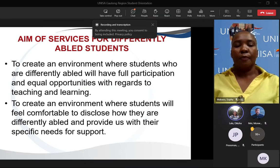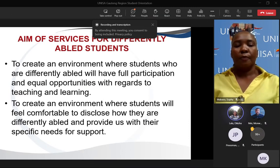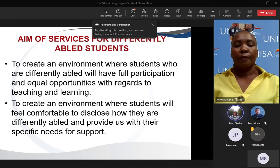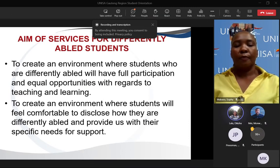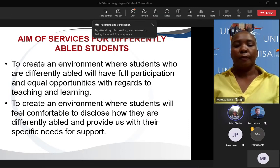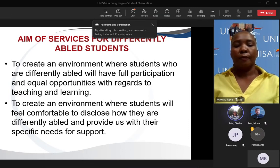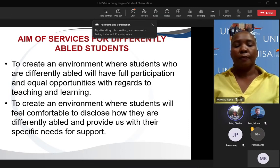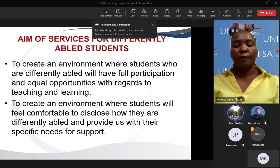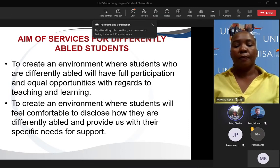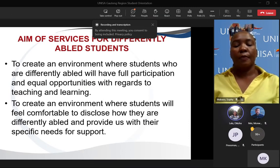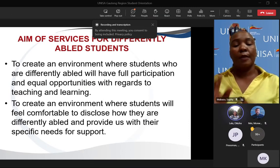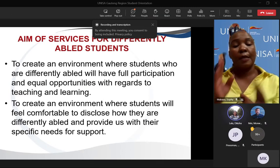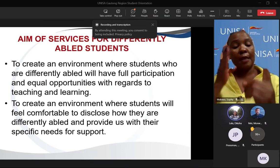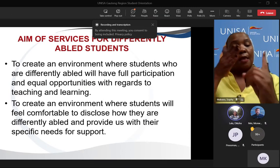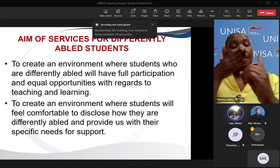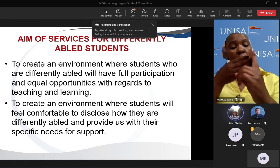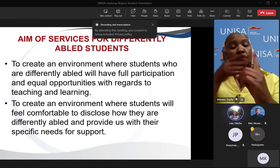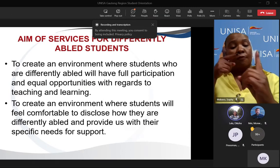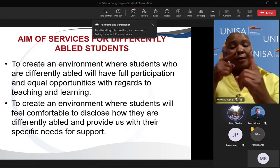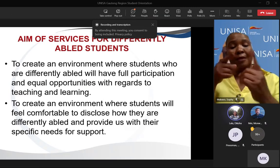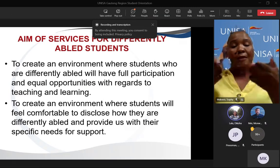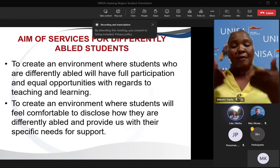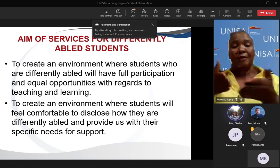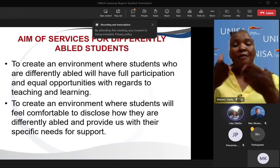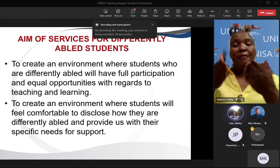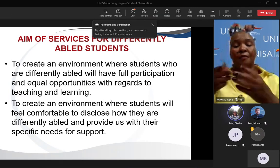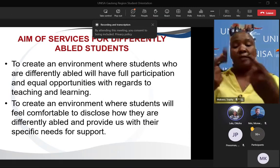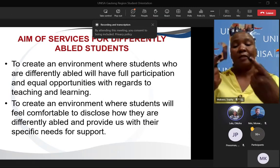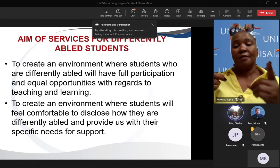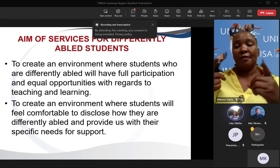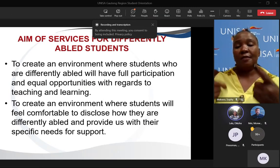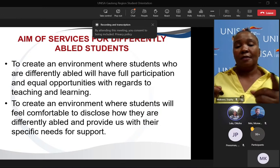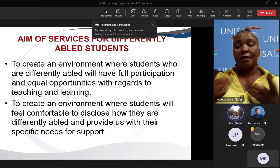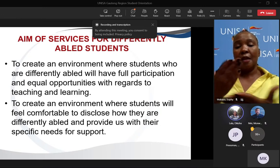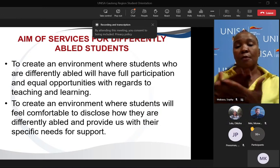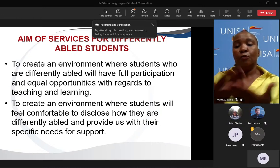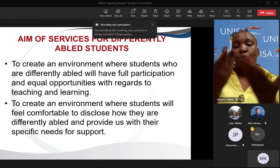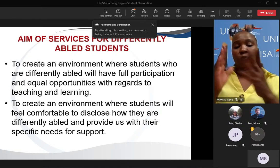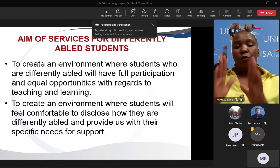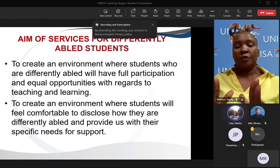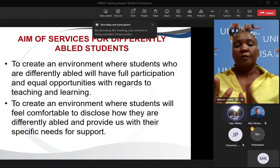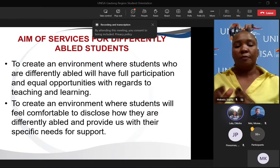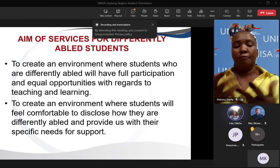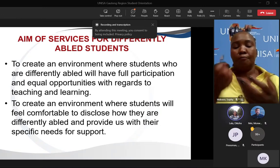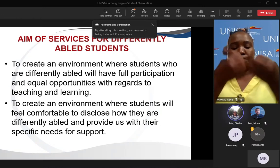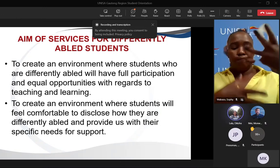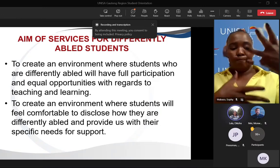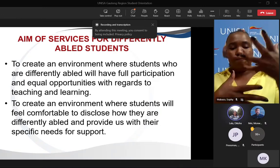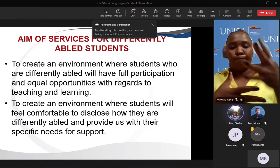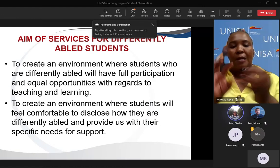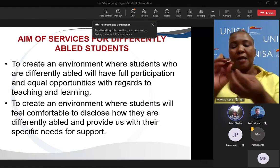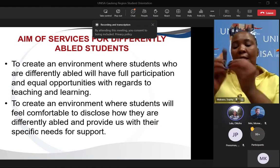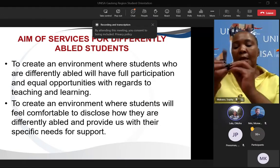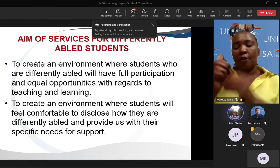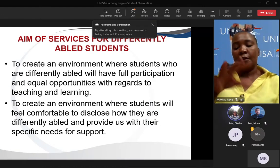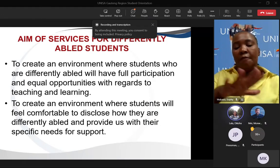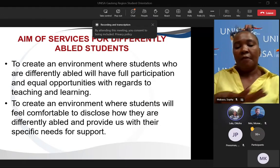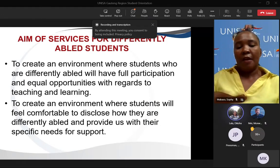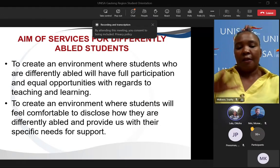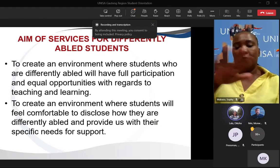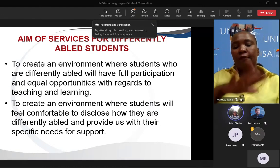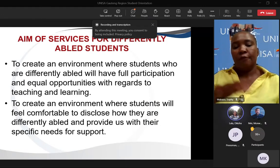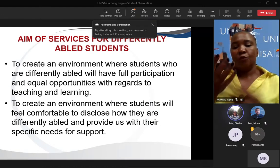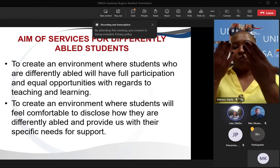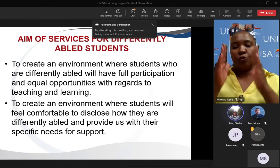the aim of the services for differently abled students is as follows to create an environment where students who are